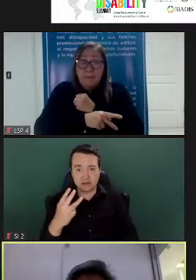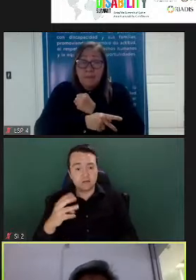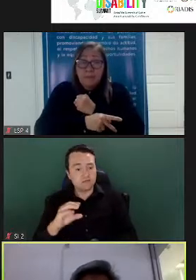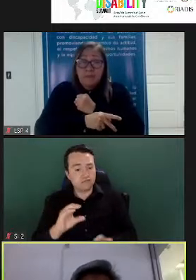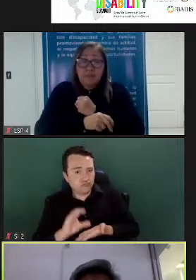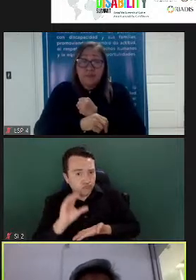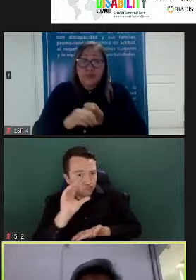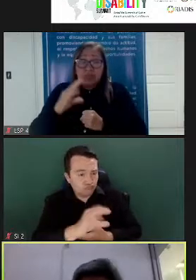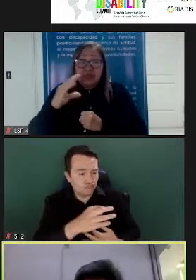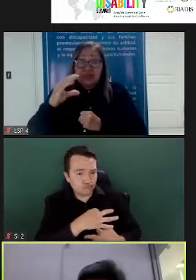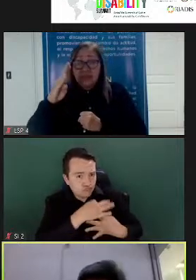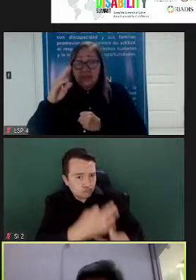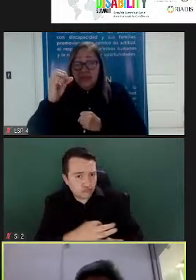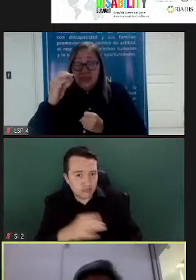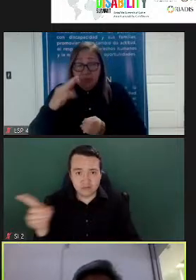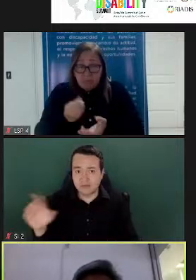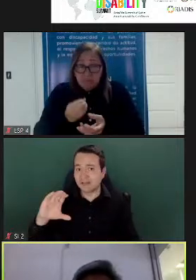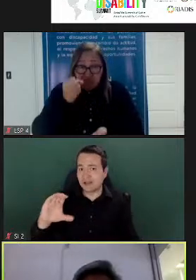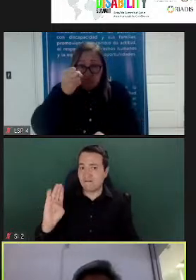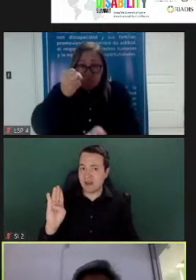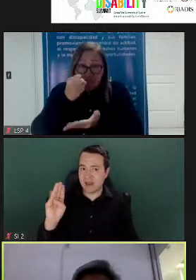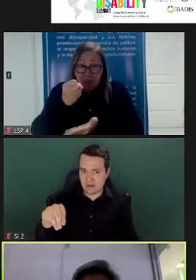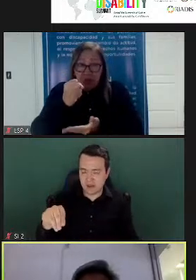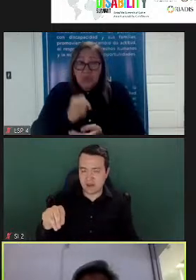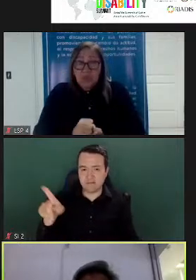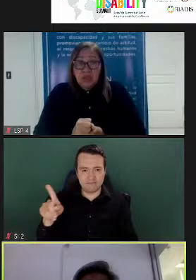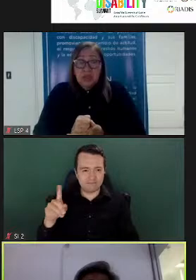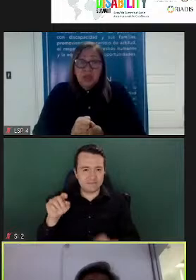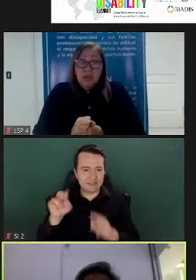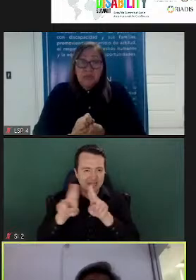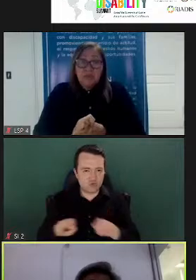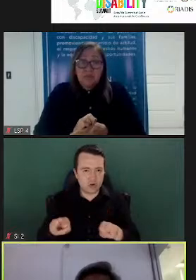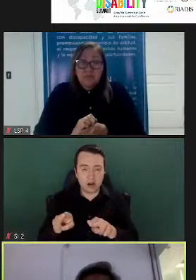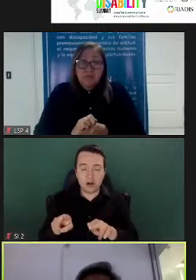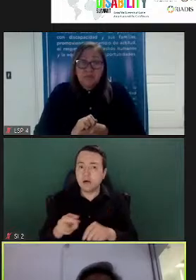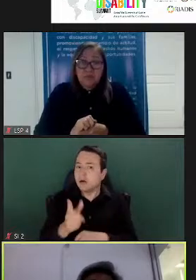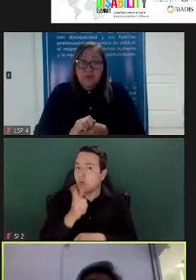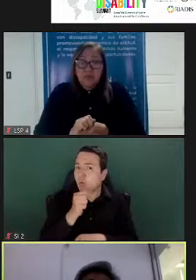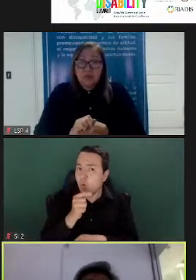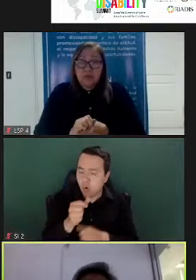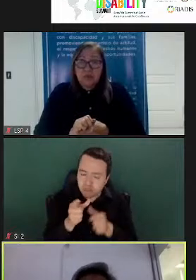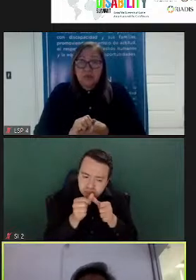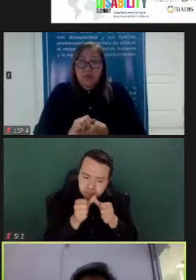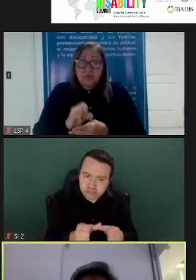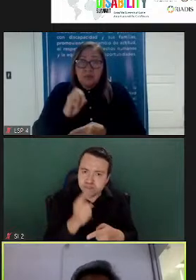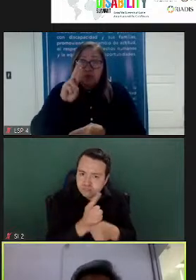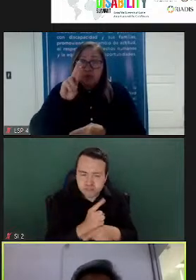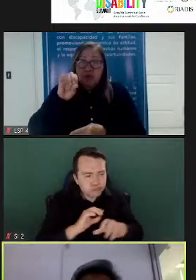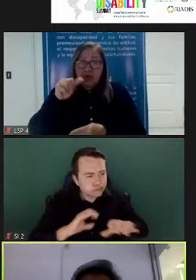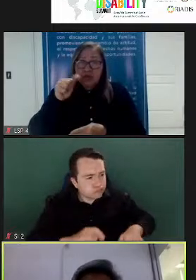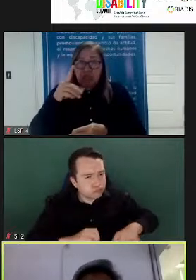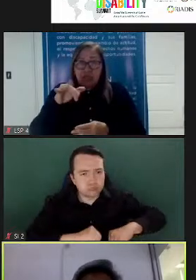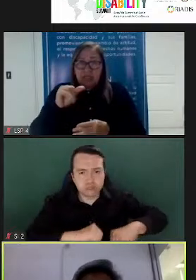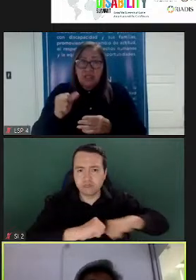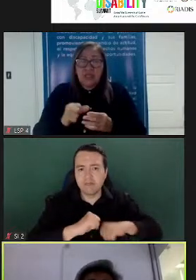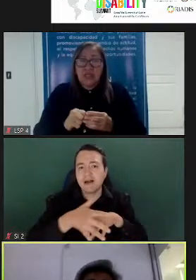three countries we have the donors cbm international and it's being implemented by reality